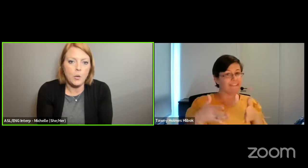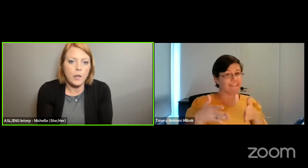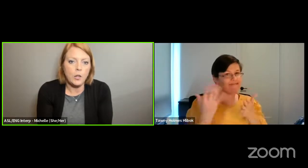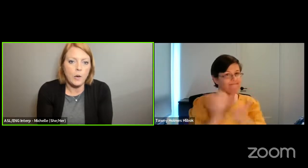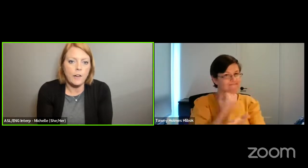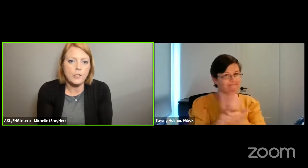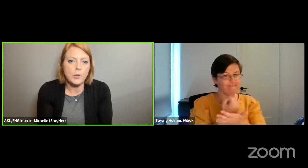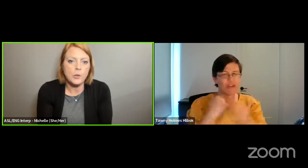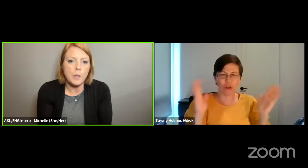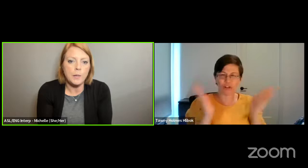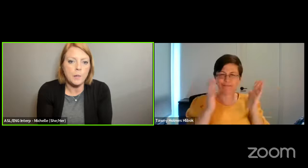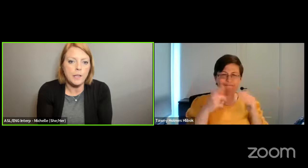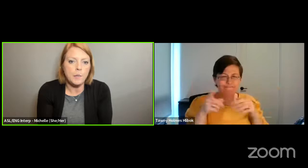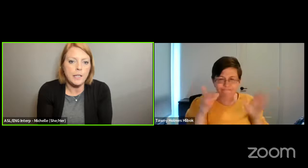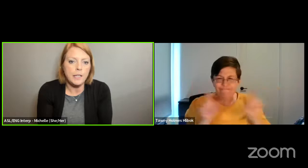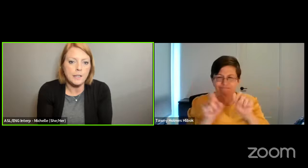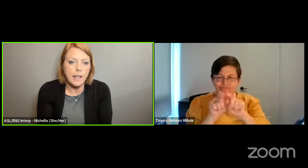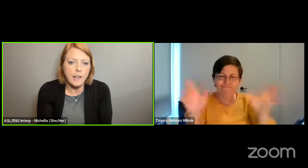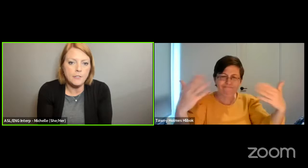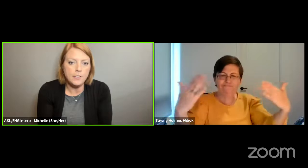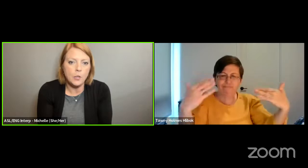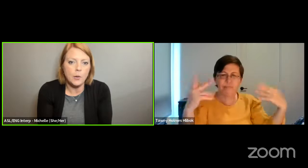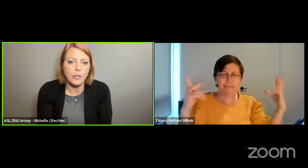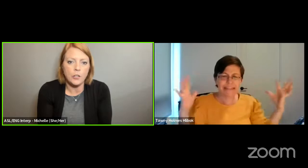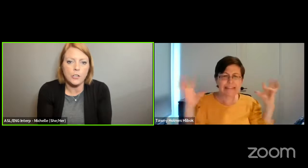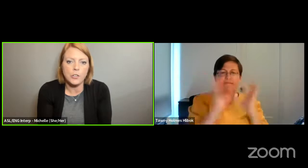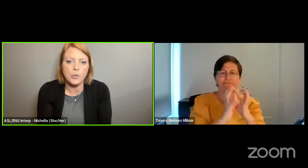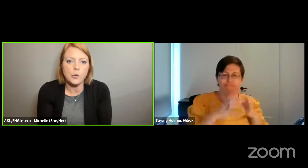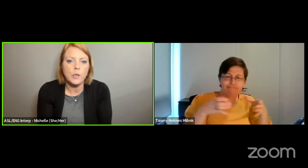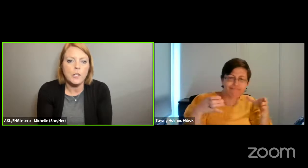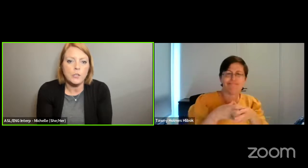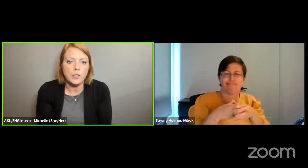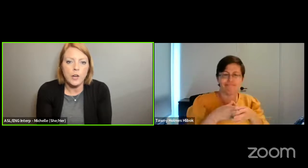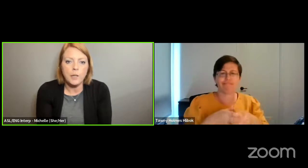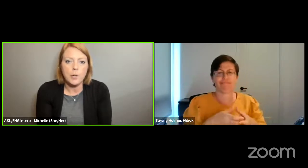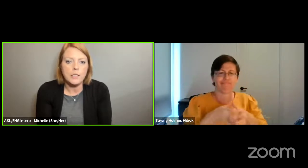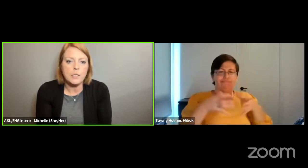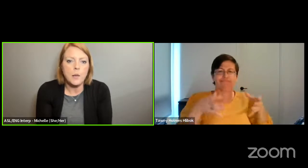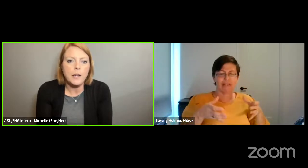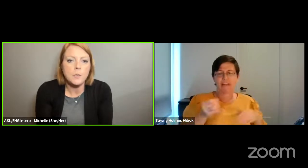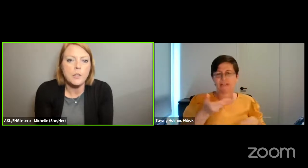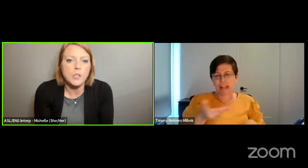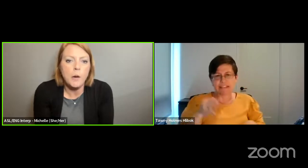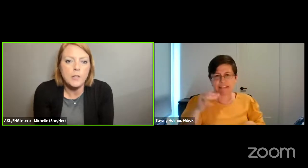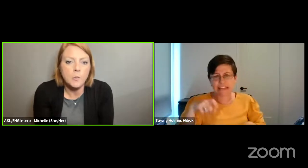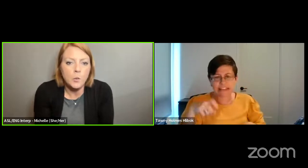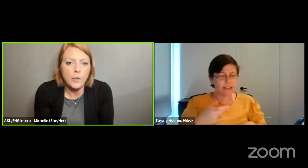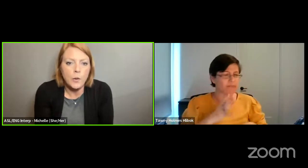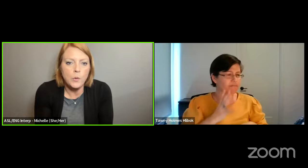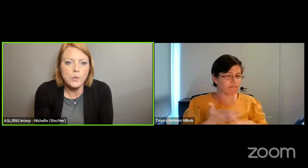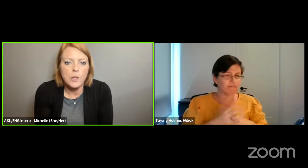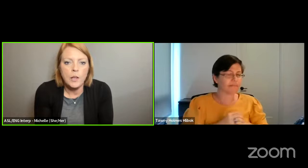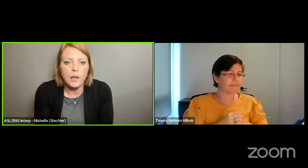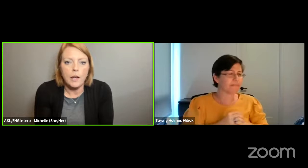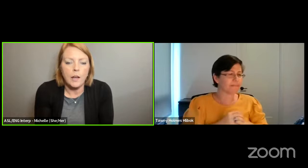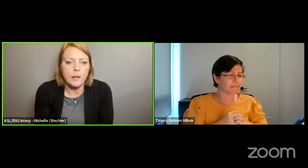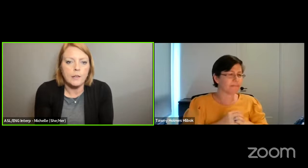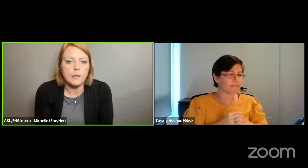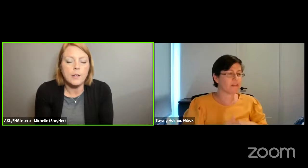And I know that you have 2 subcommittee meetings left, so I encourage you to try to participate as much as possible with